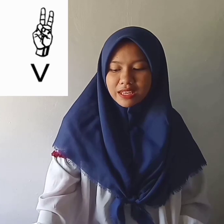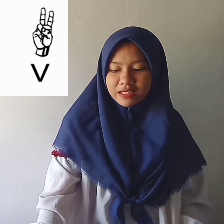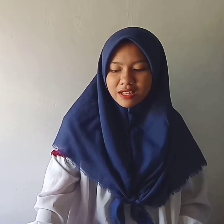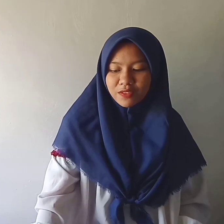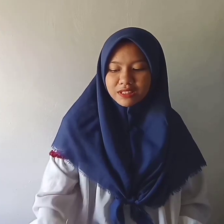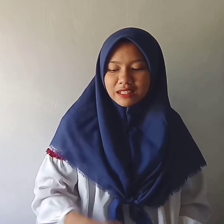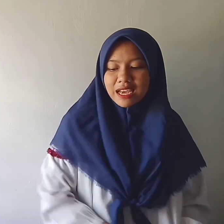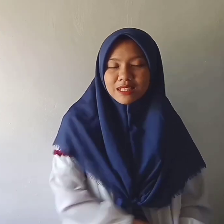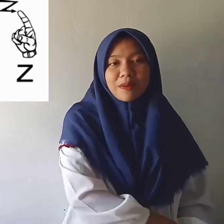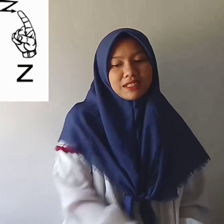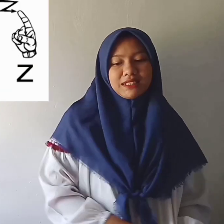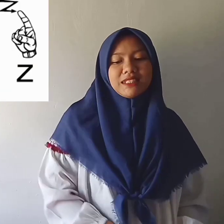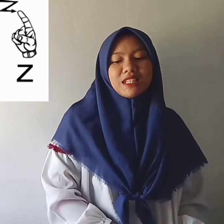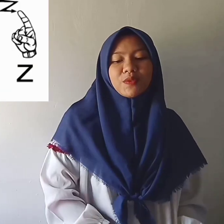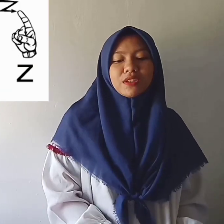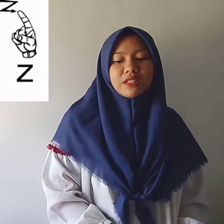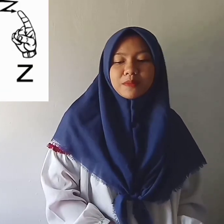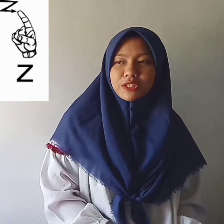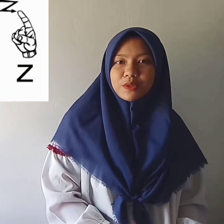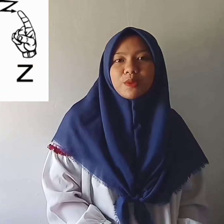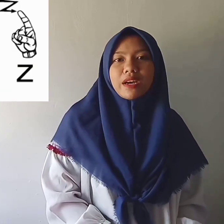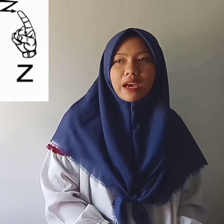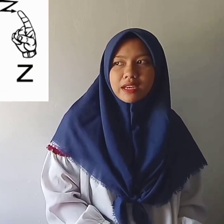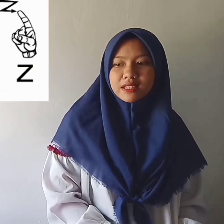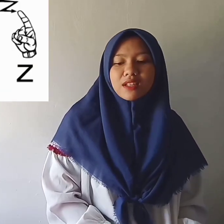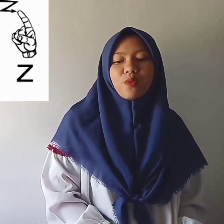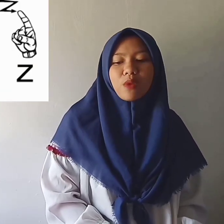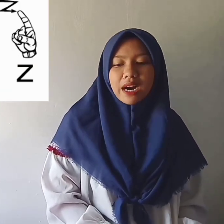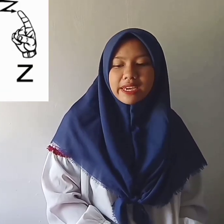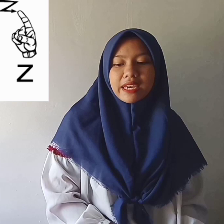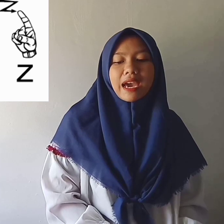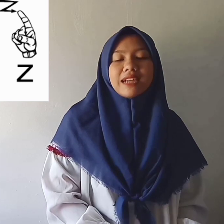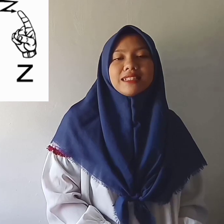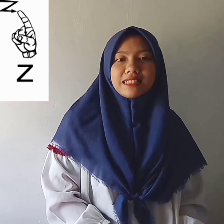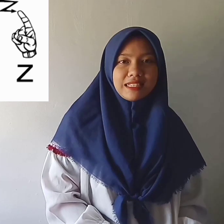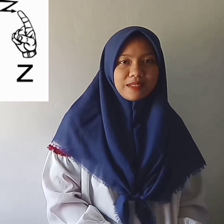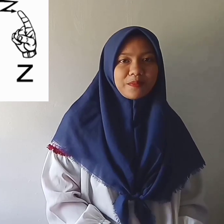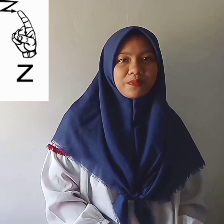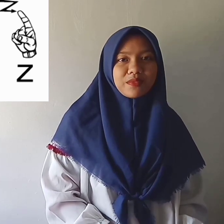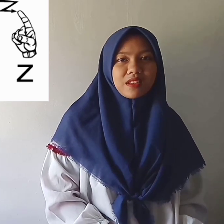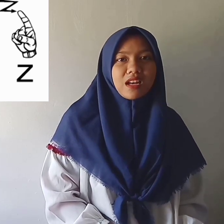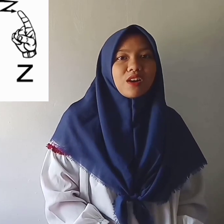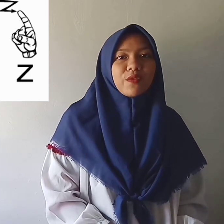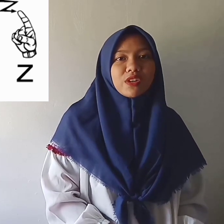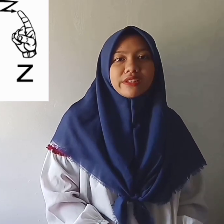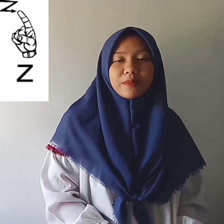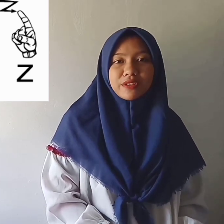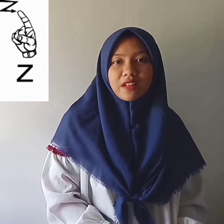Okay, for the last part is for W, X, Y, and Z. For W